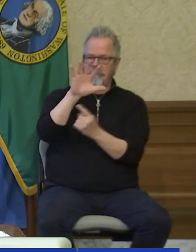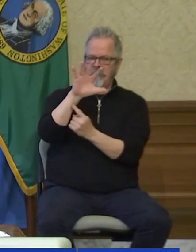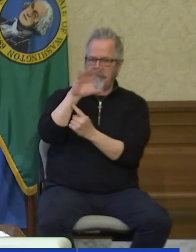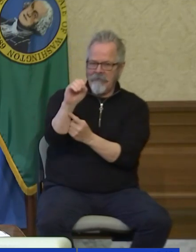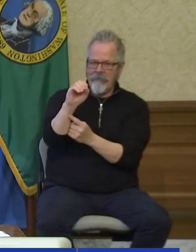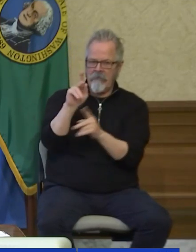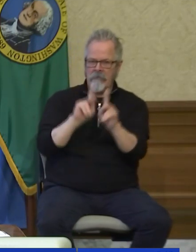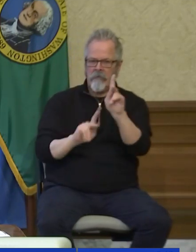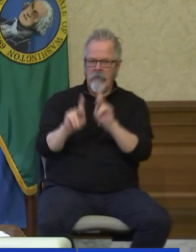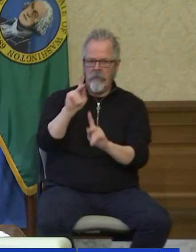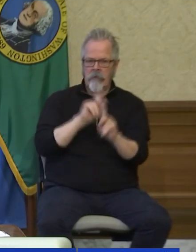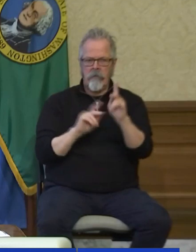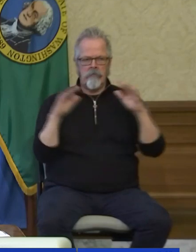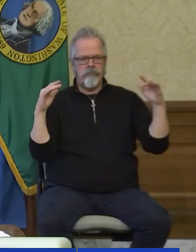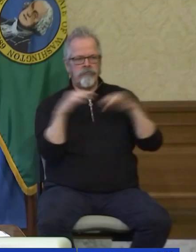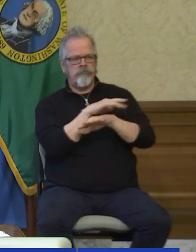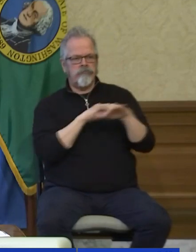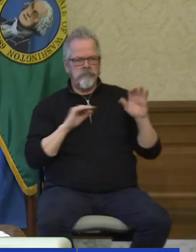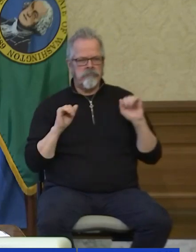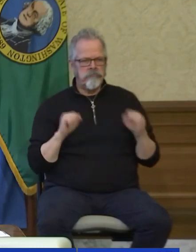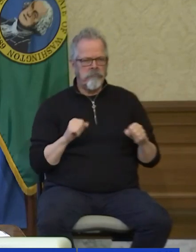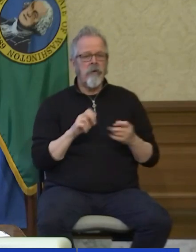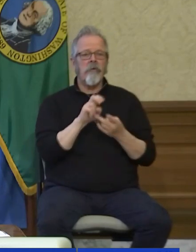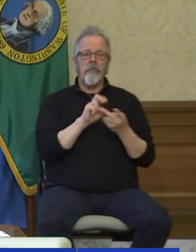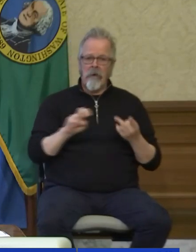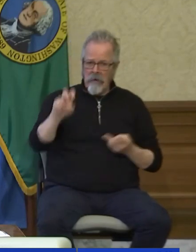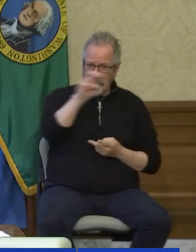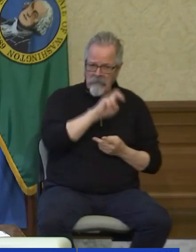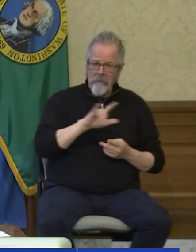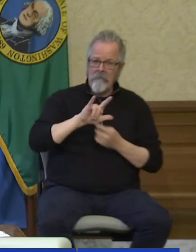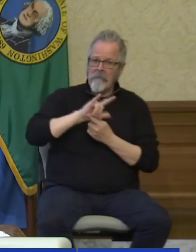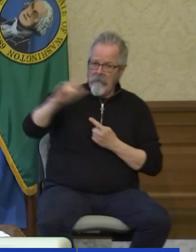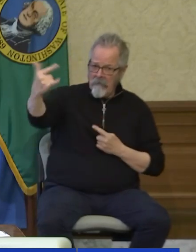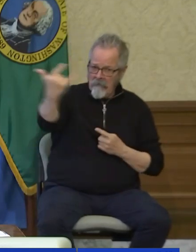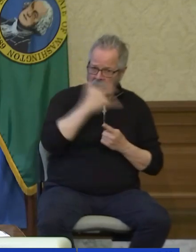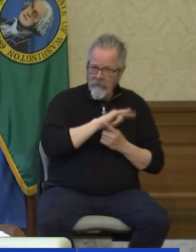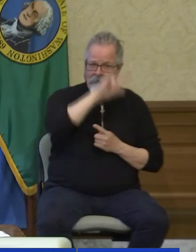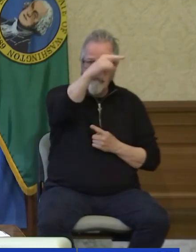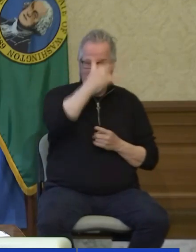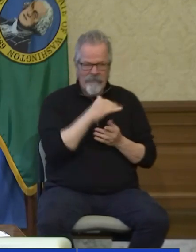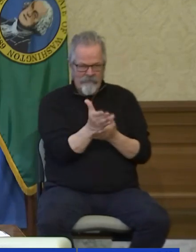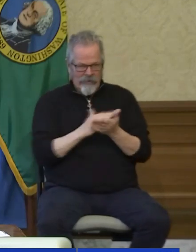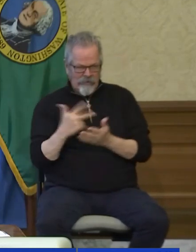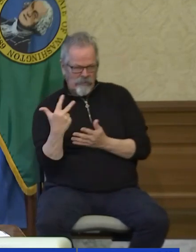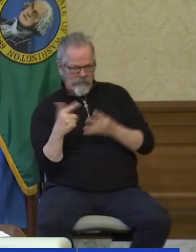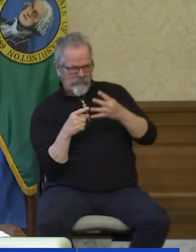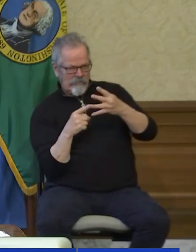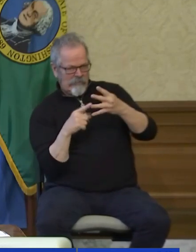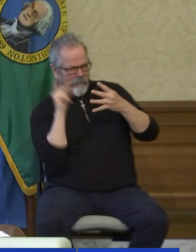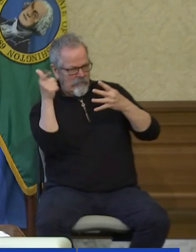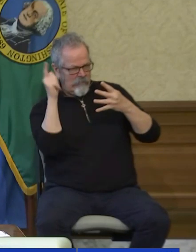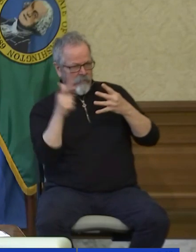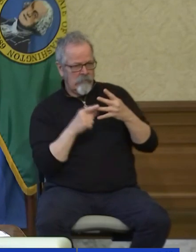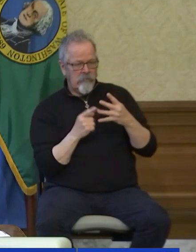capacity, and bars at 25% capacity. Gyms and movie theaters could reopen at